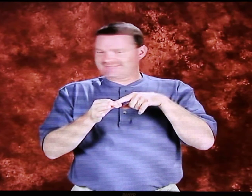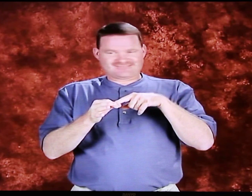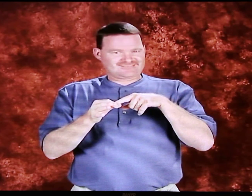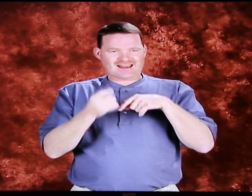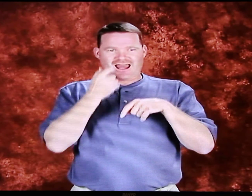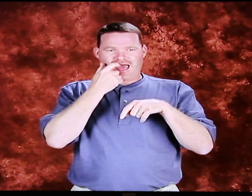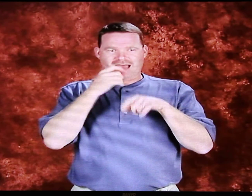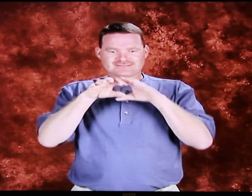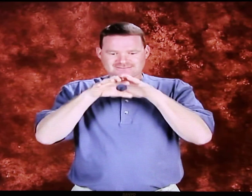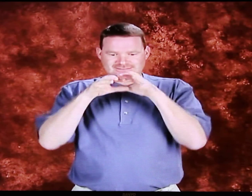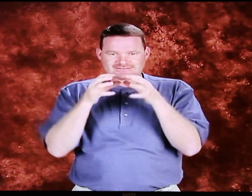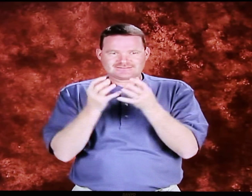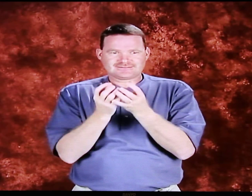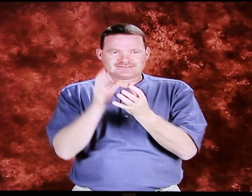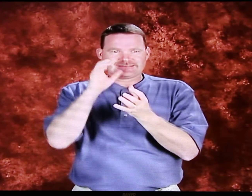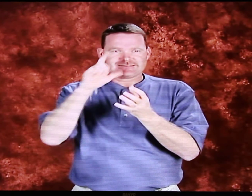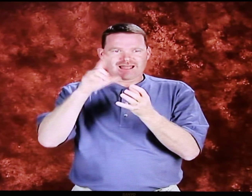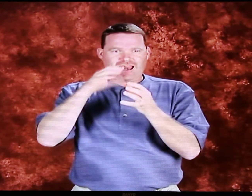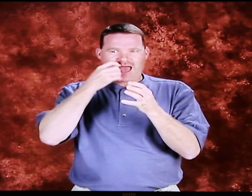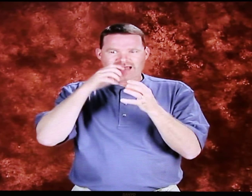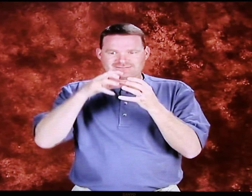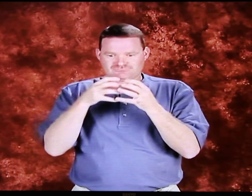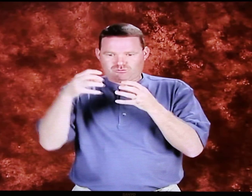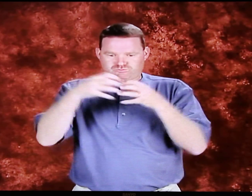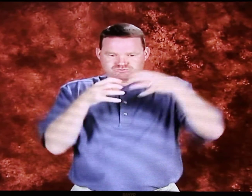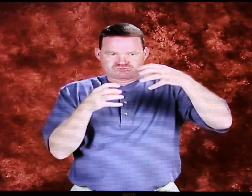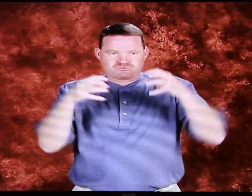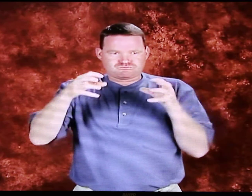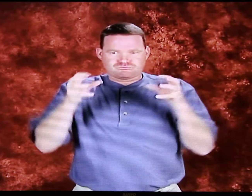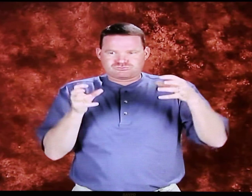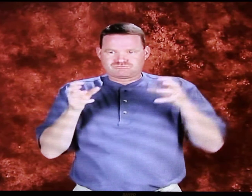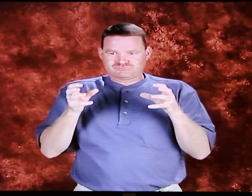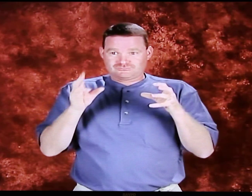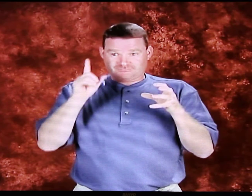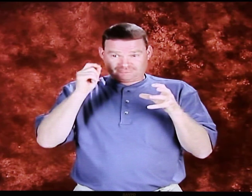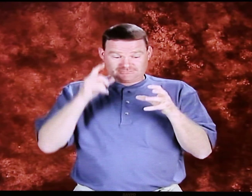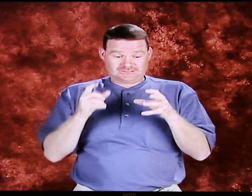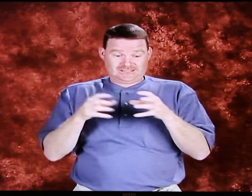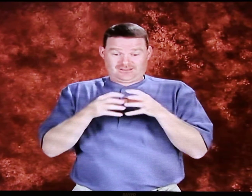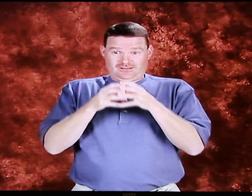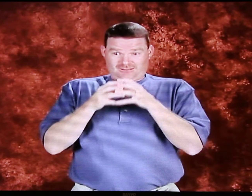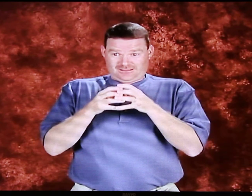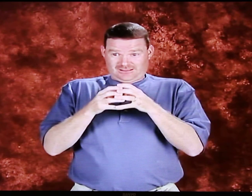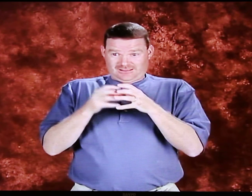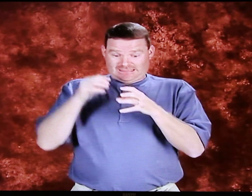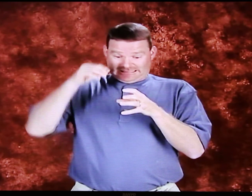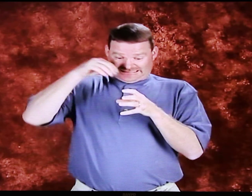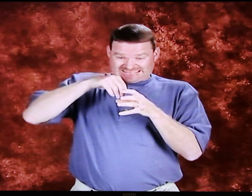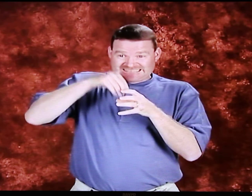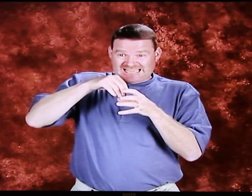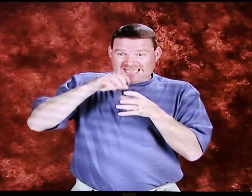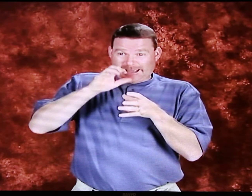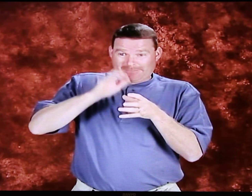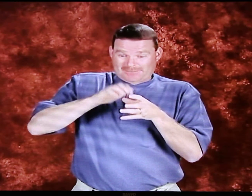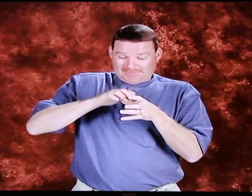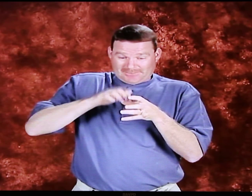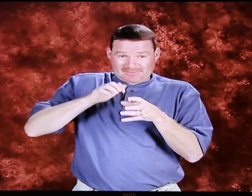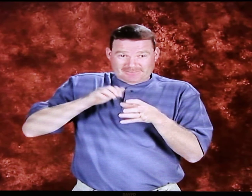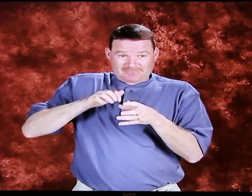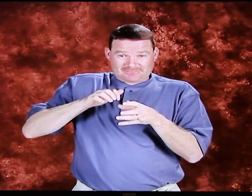And those actually aren't green. They look like glass. It looks like a bunch of glass balls. Now,